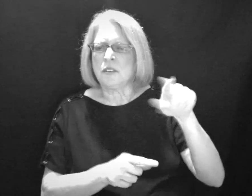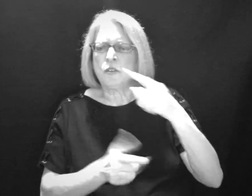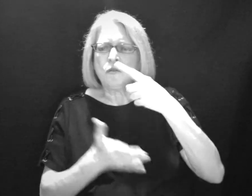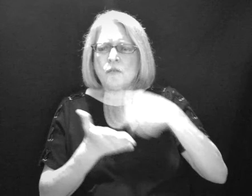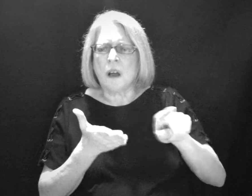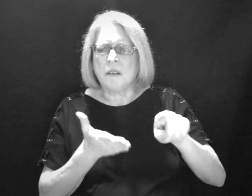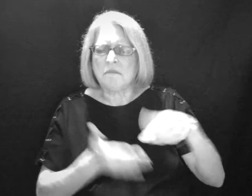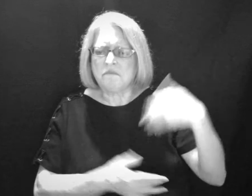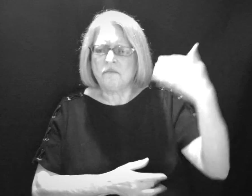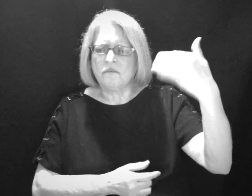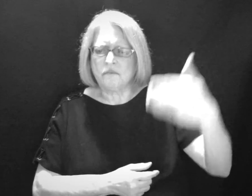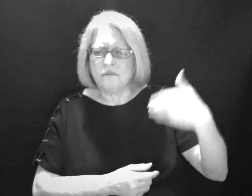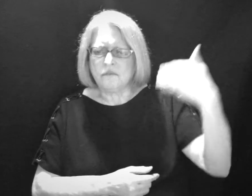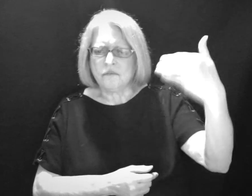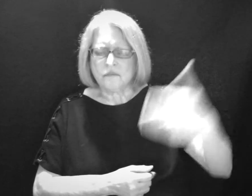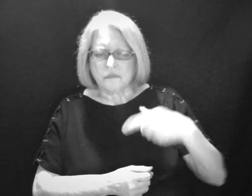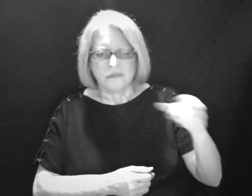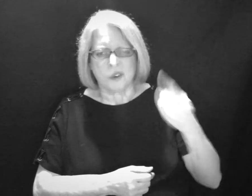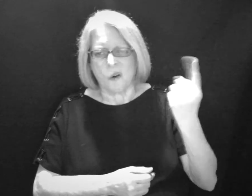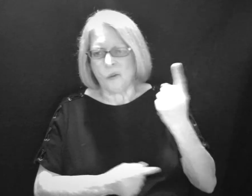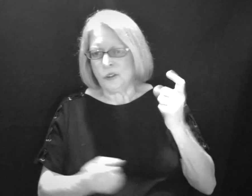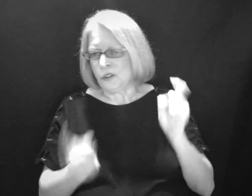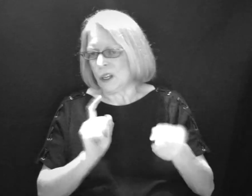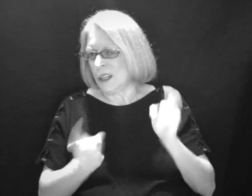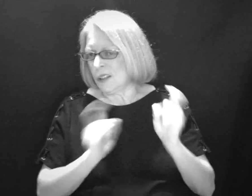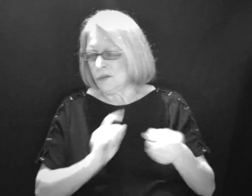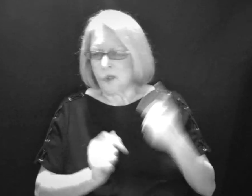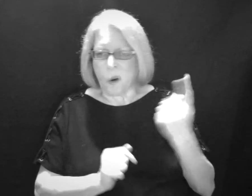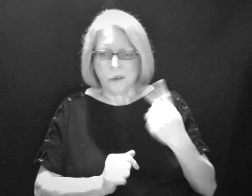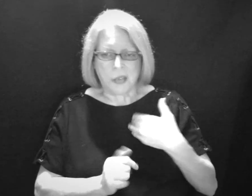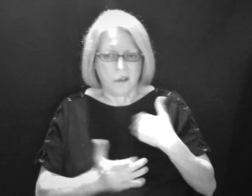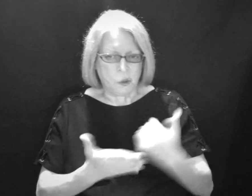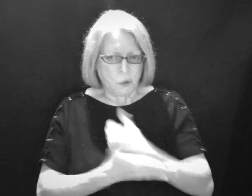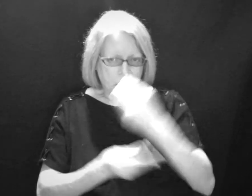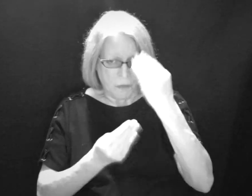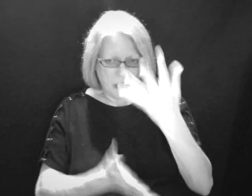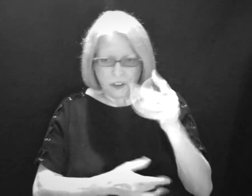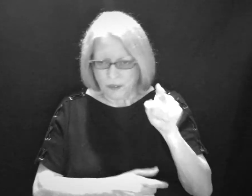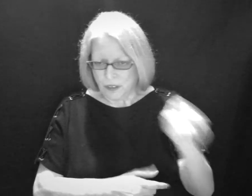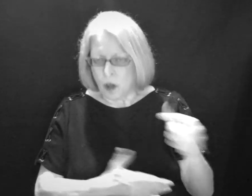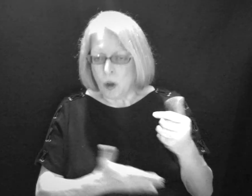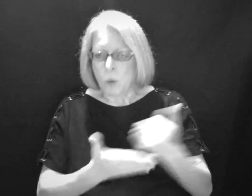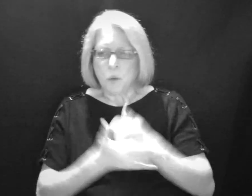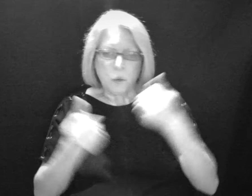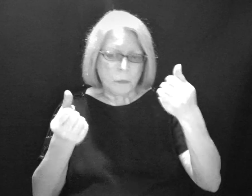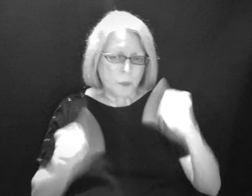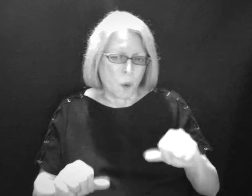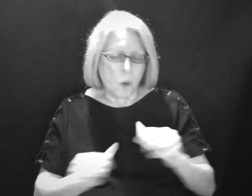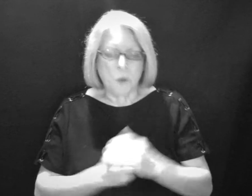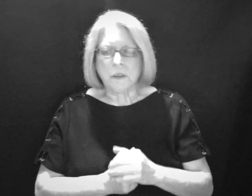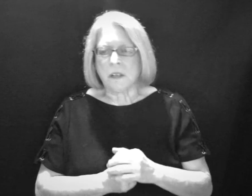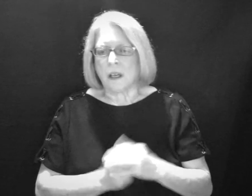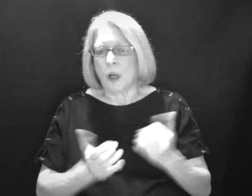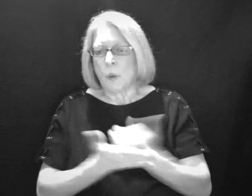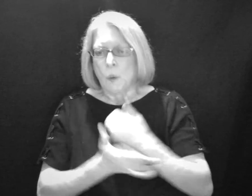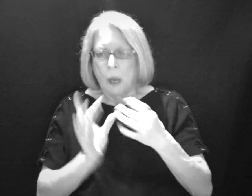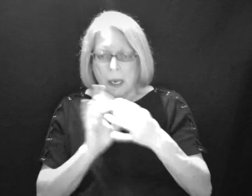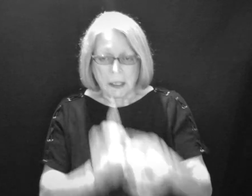And let's add a new row. So add row. This time we're going to do 3. And we're going to put